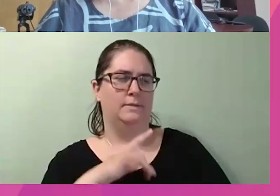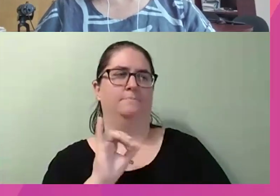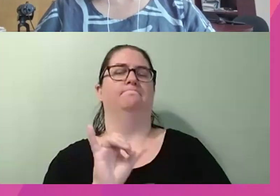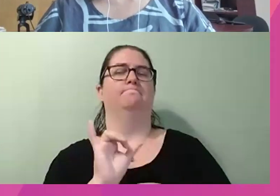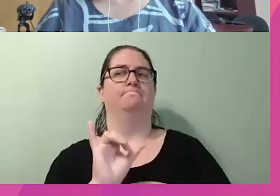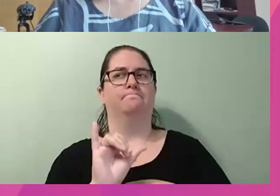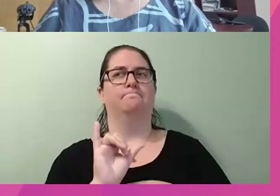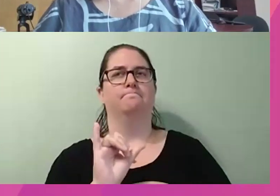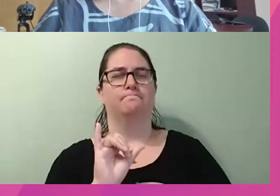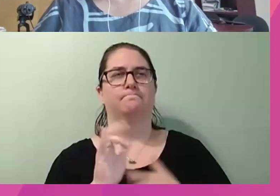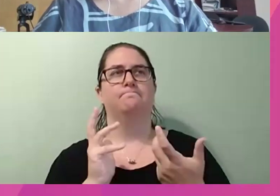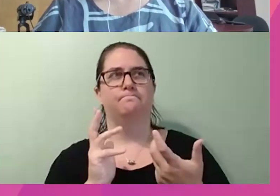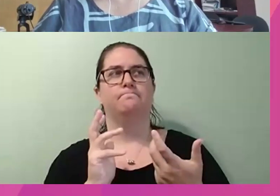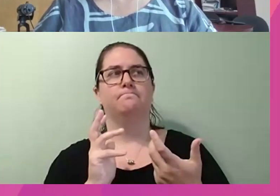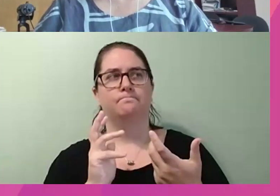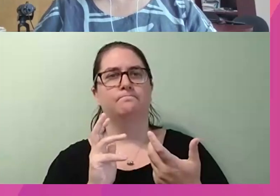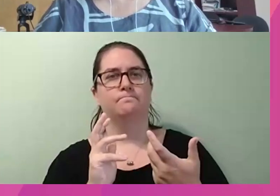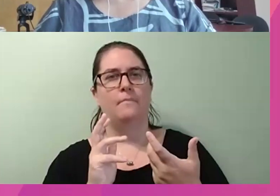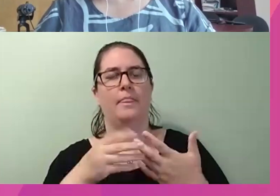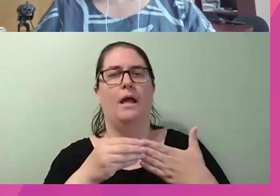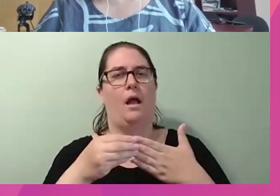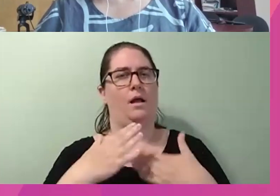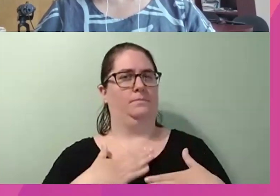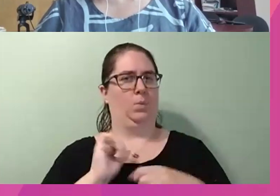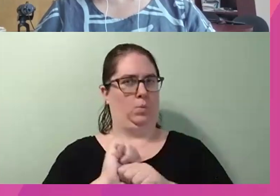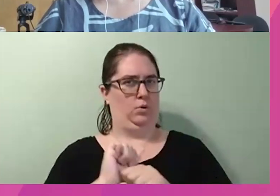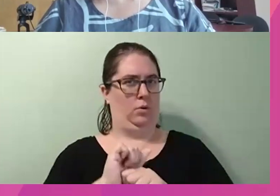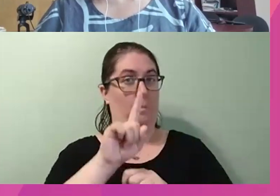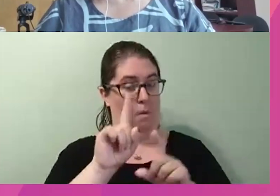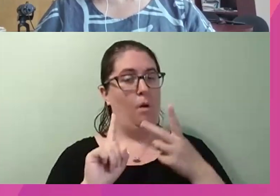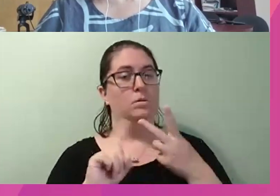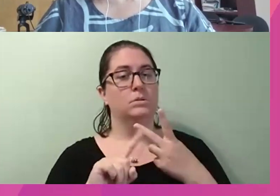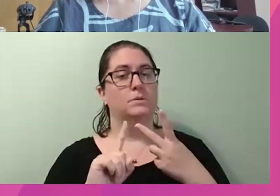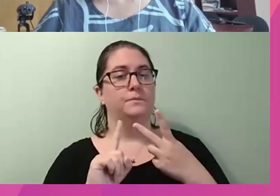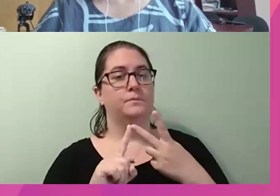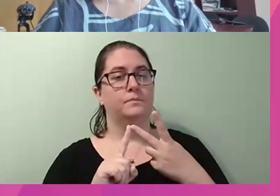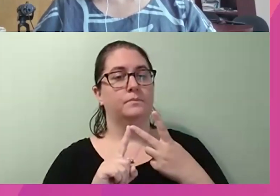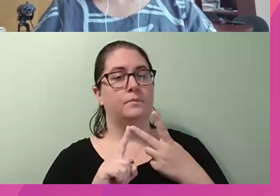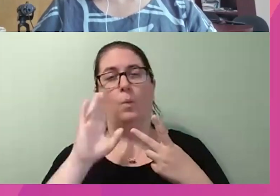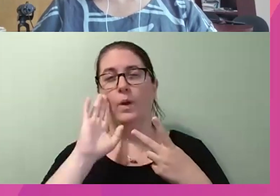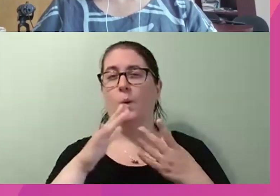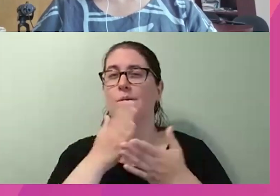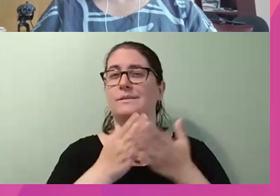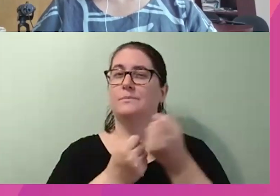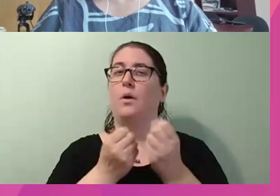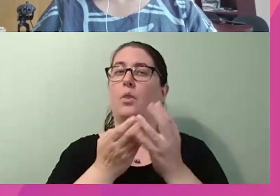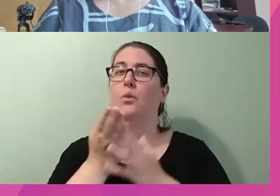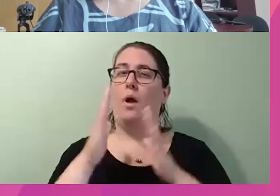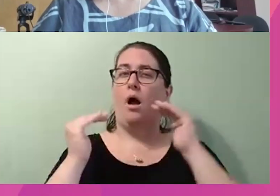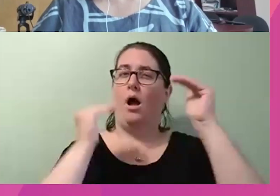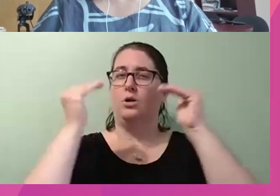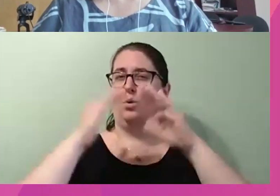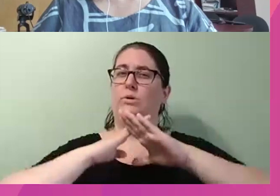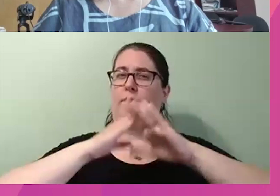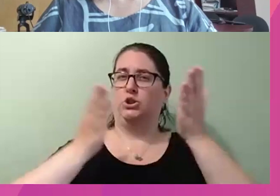that it kind of guides the work that we're doing. And secondly, we know that there's supports through adult protection services,